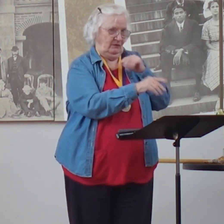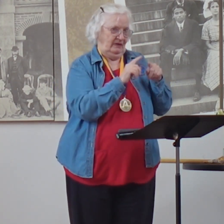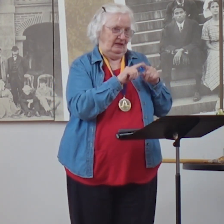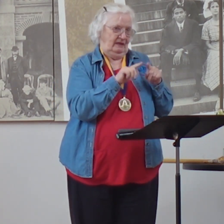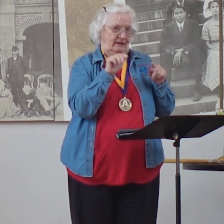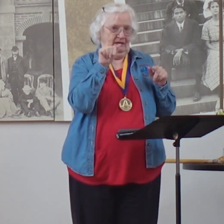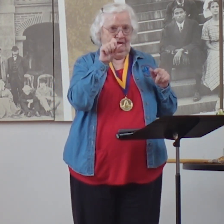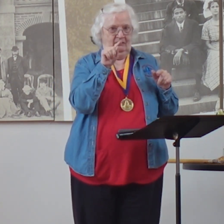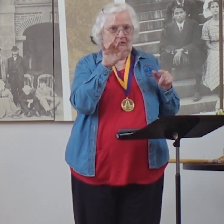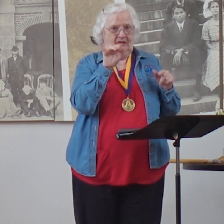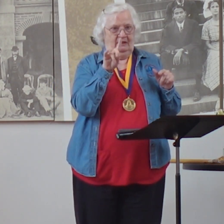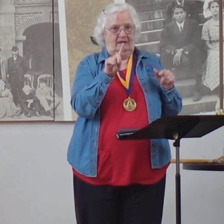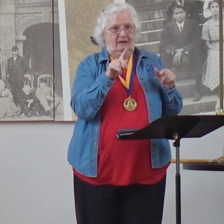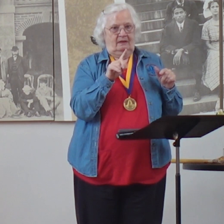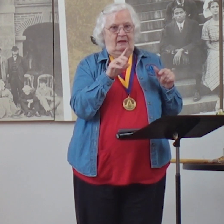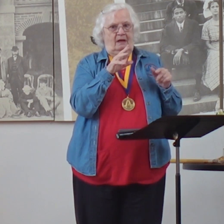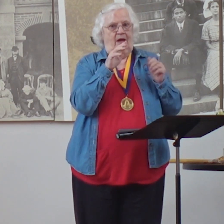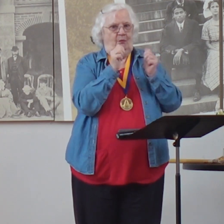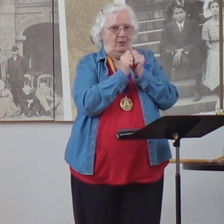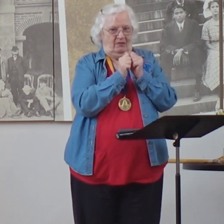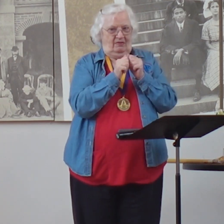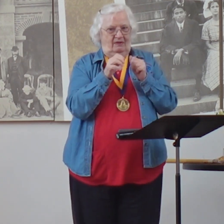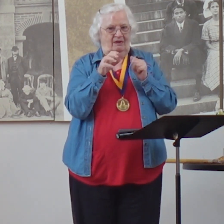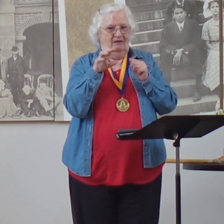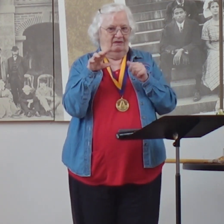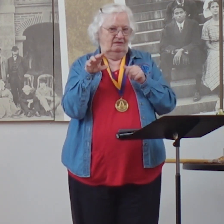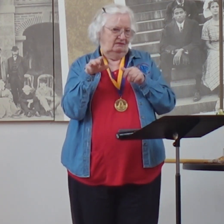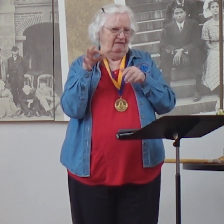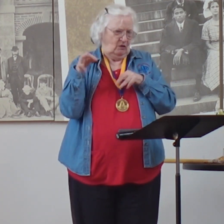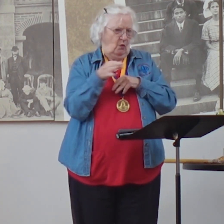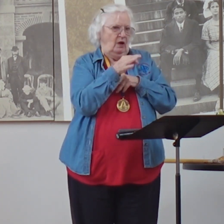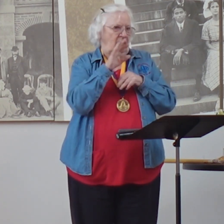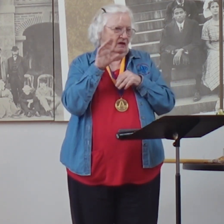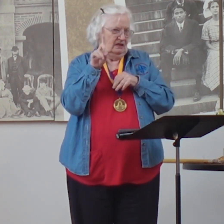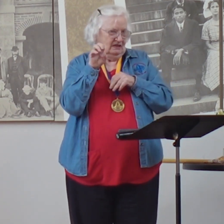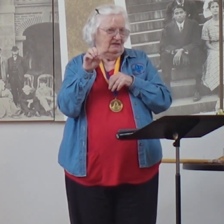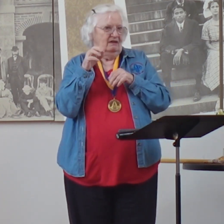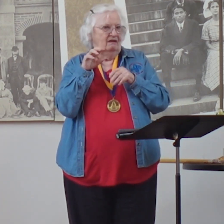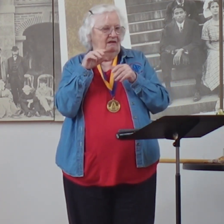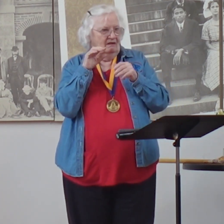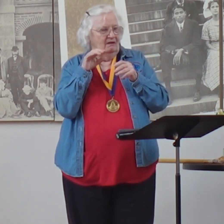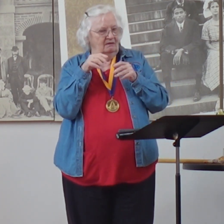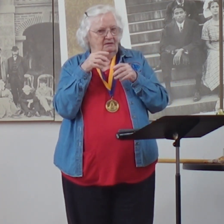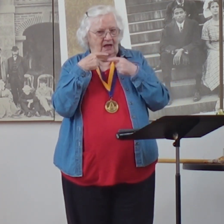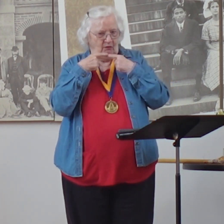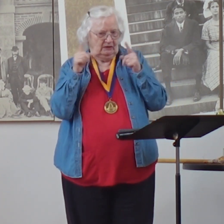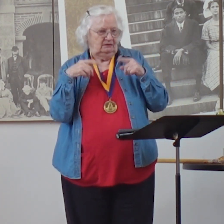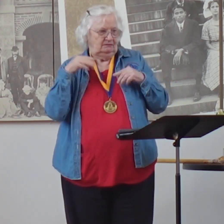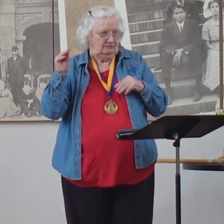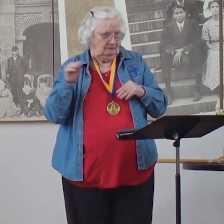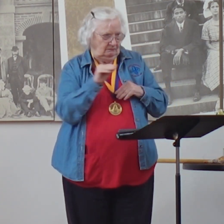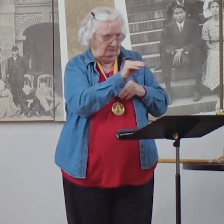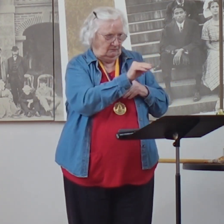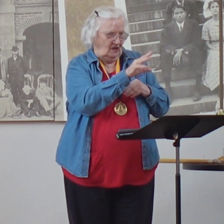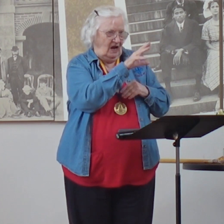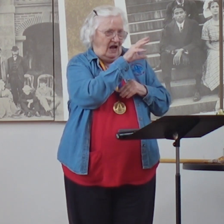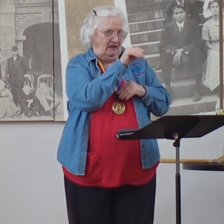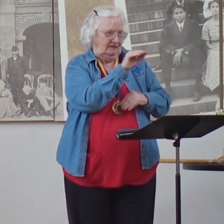So I typed up an email and sent it to Astrid with, forwarded Dee's announcement, of course.